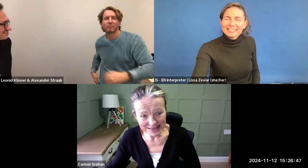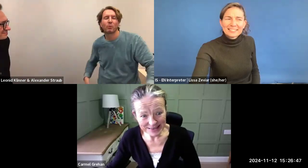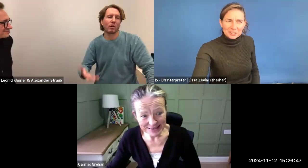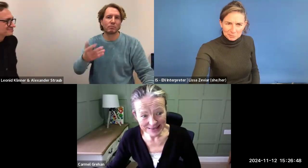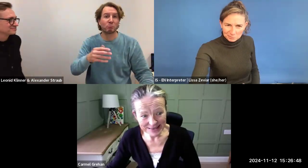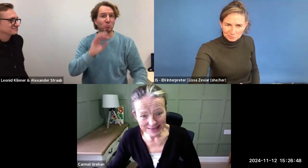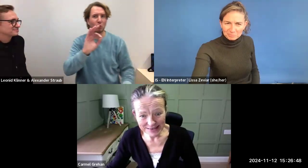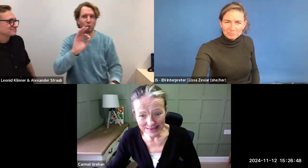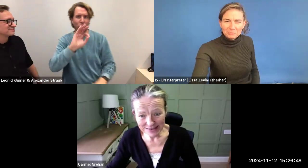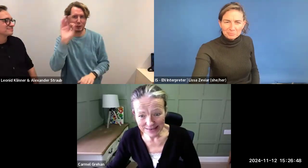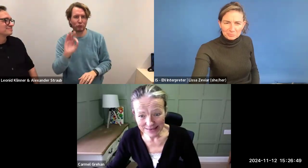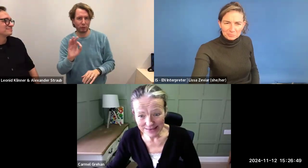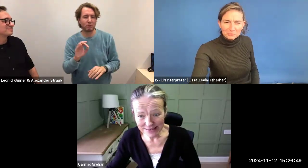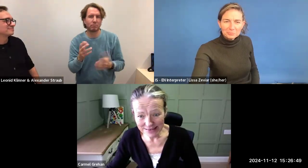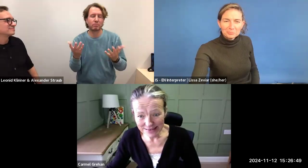say?